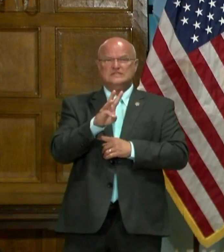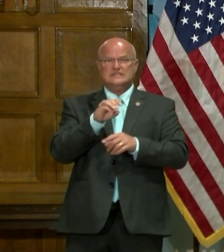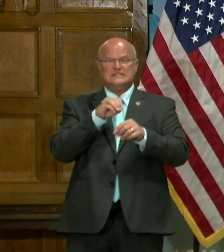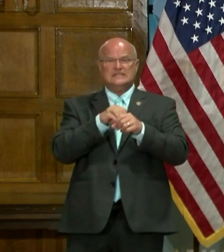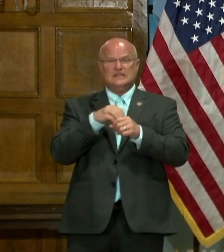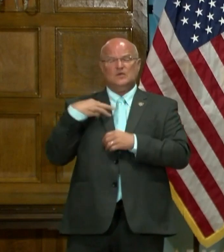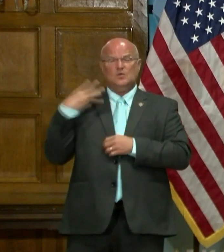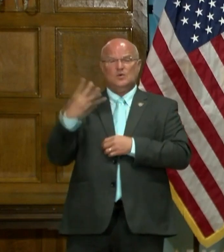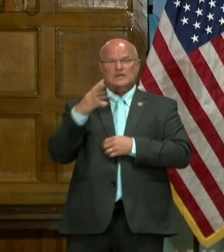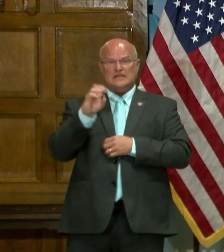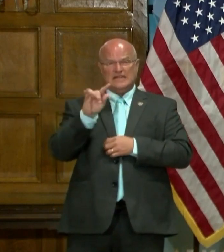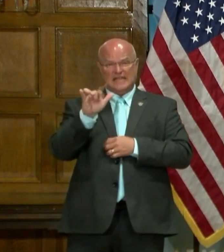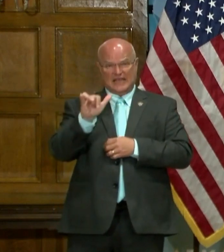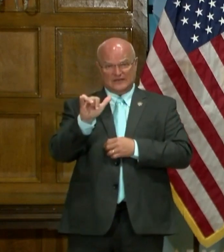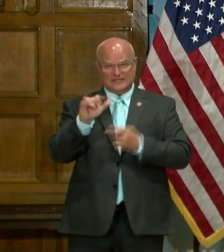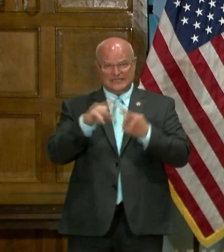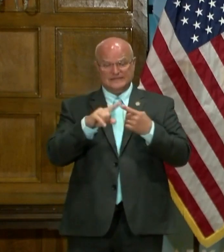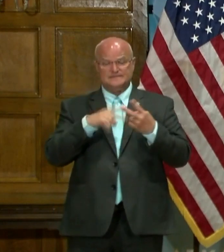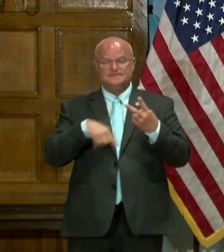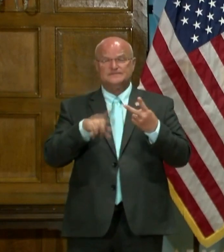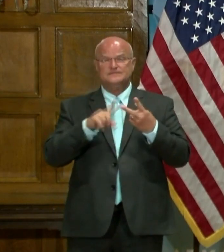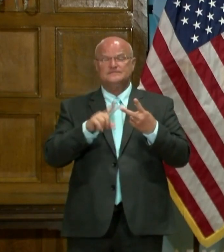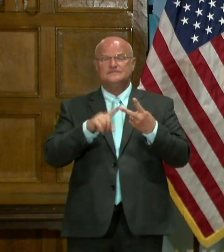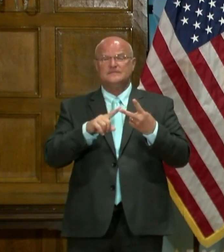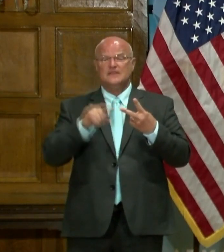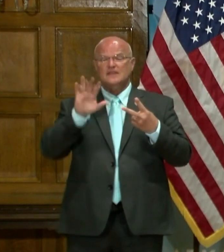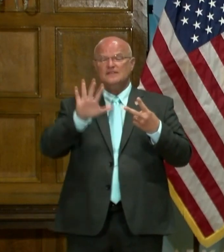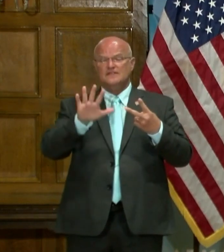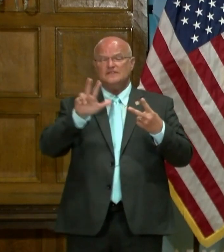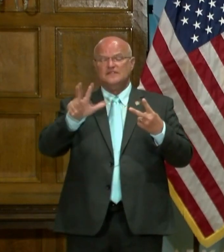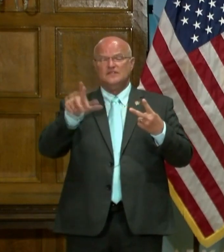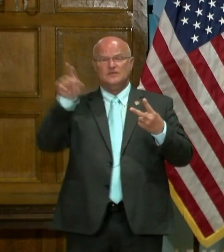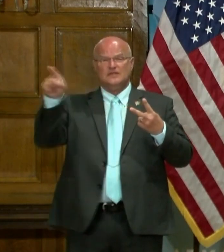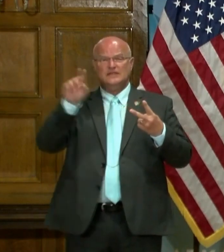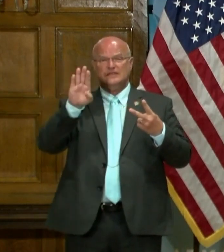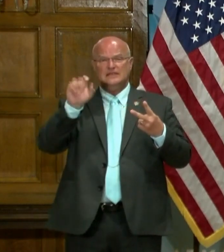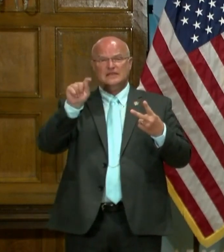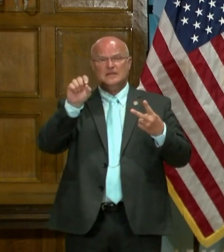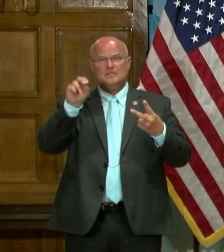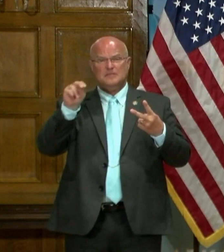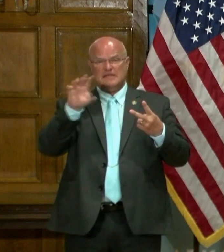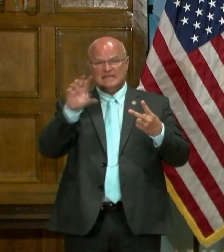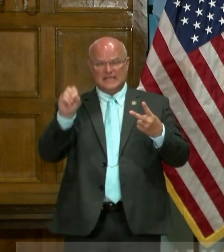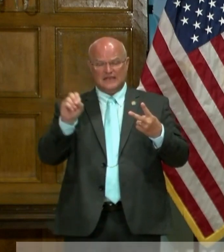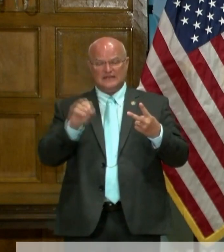were in Washington County. We had 53 in Benton County.